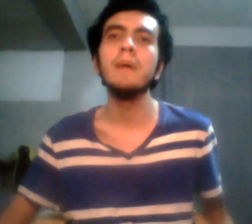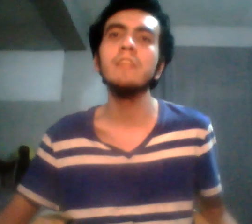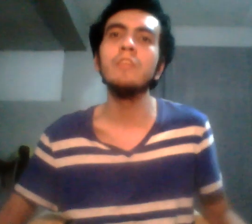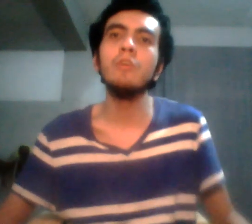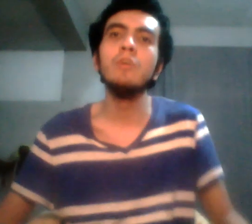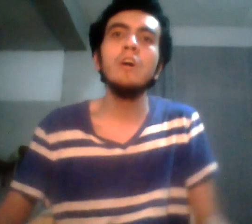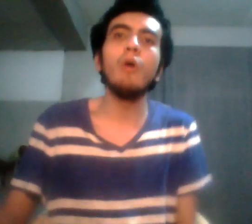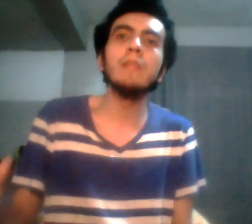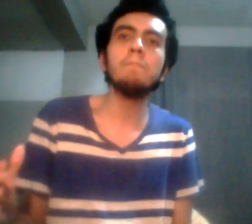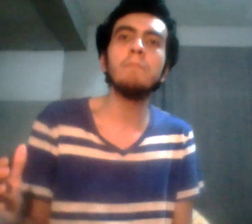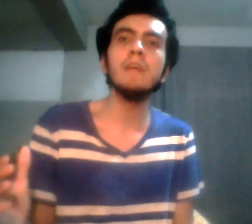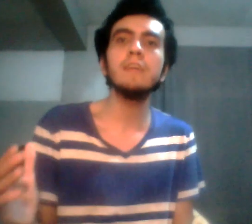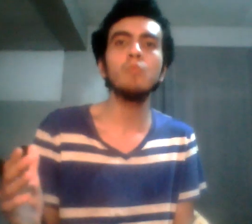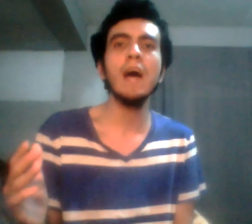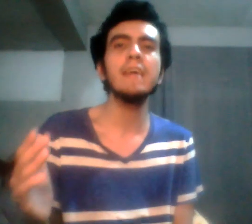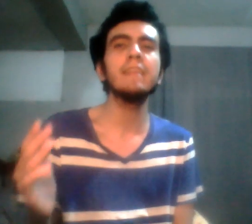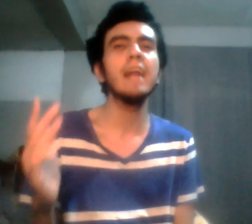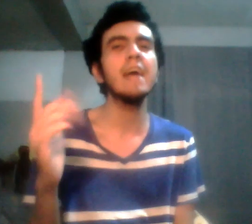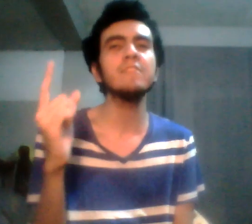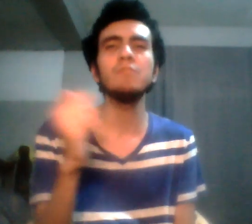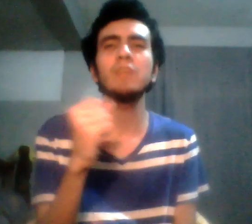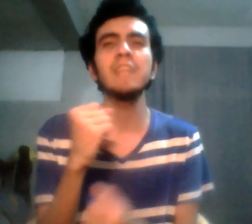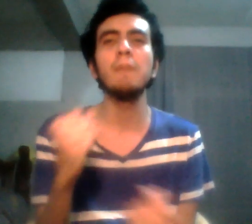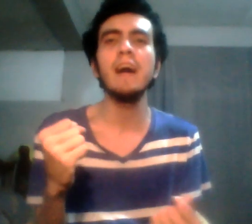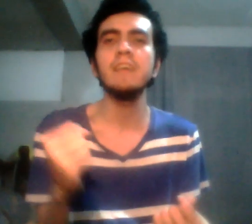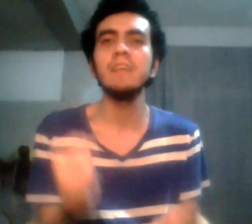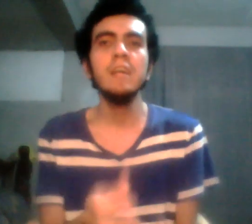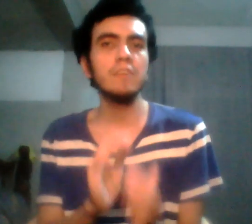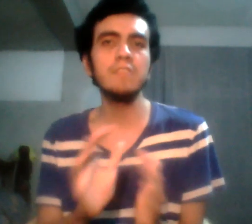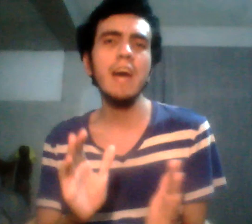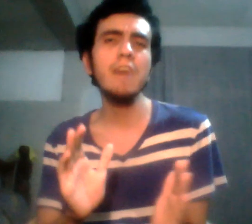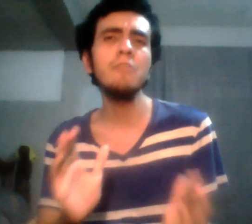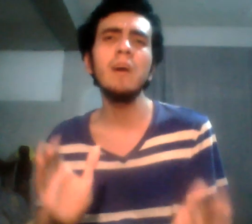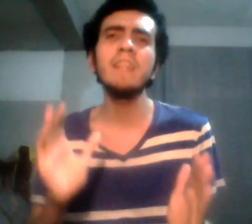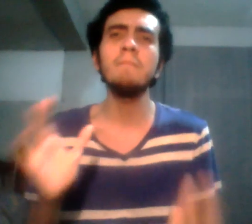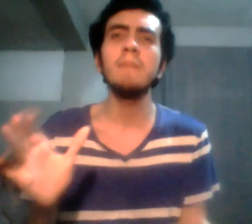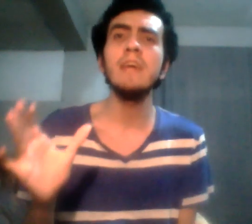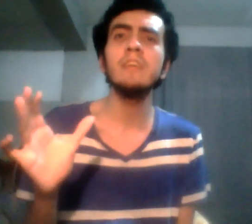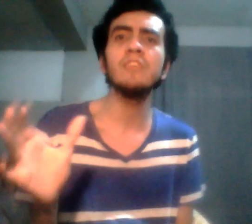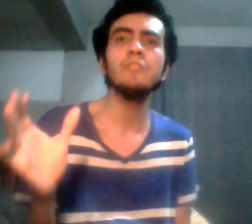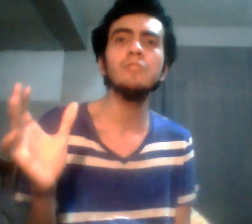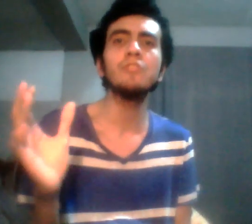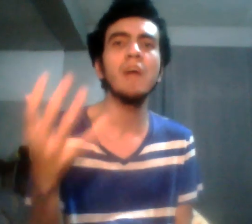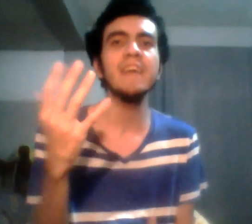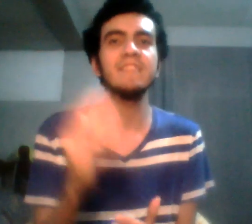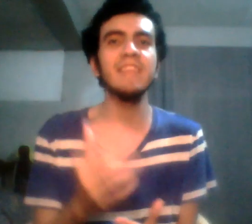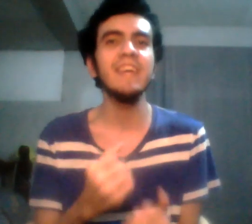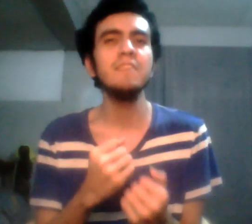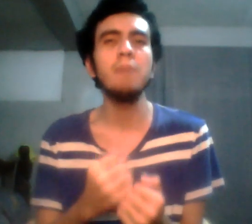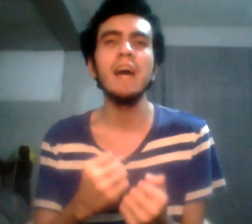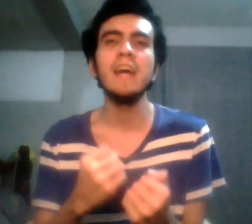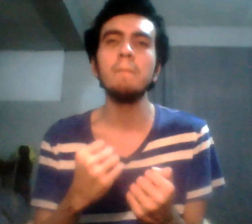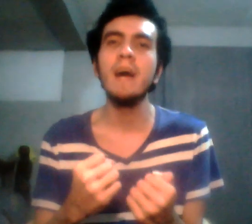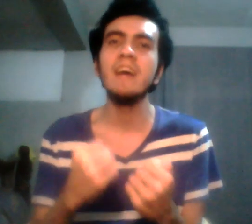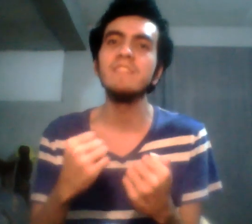even know. Only bit white lies to get by. Cause I don't wanna make you cry, stay here by my